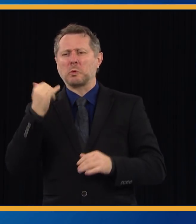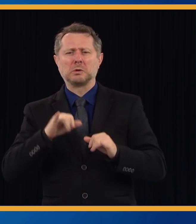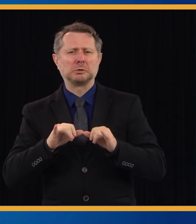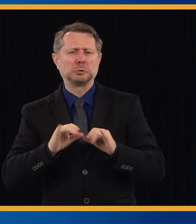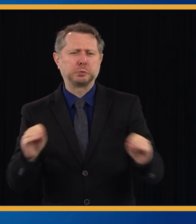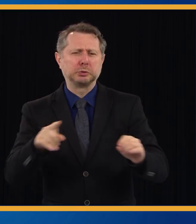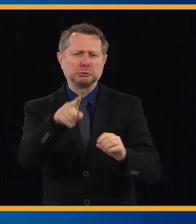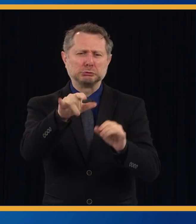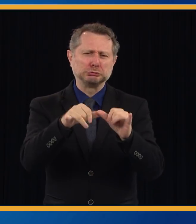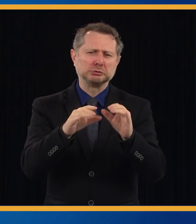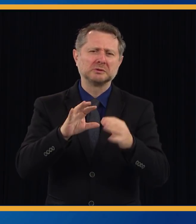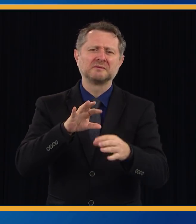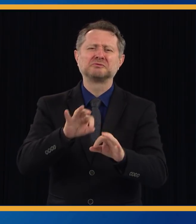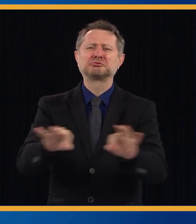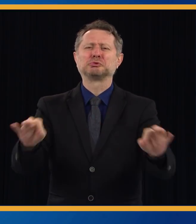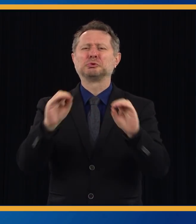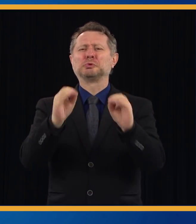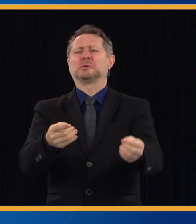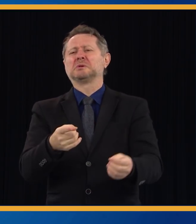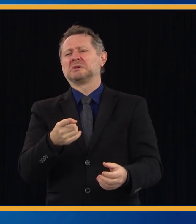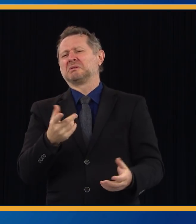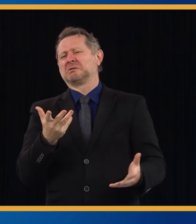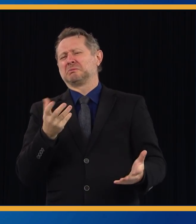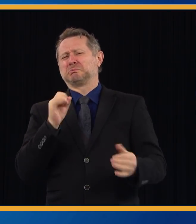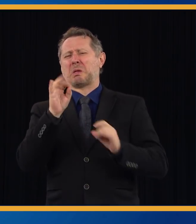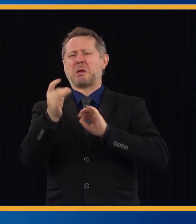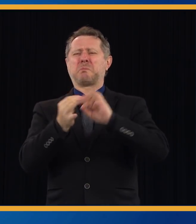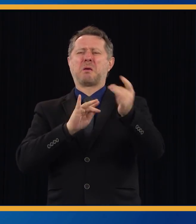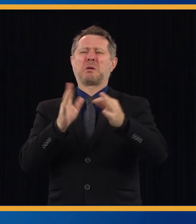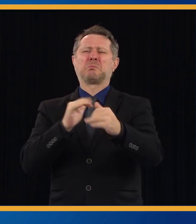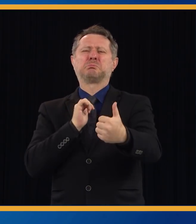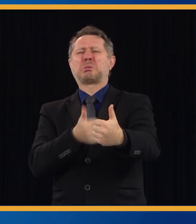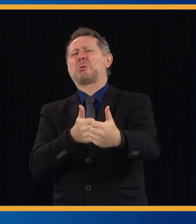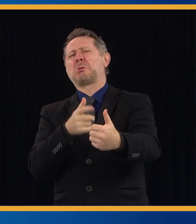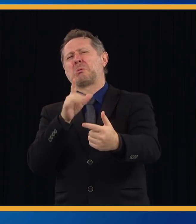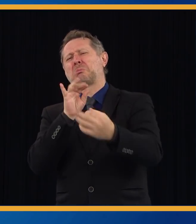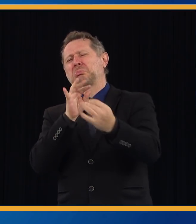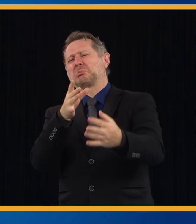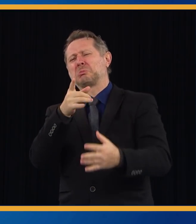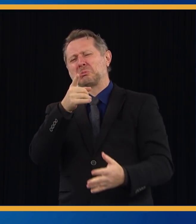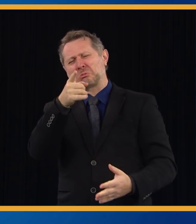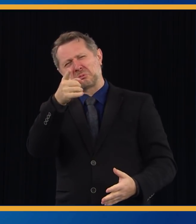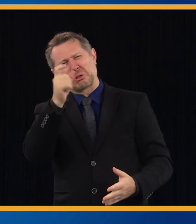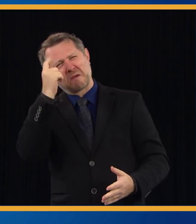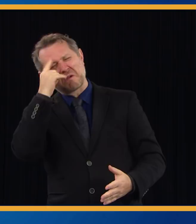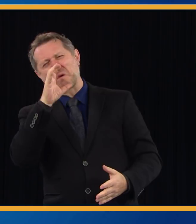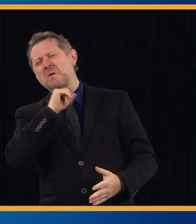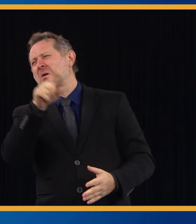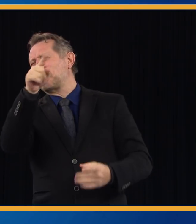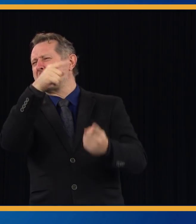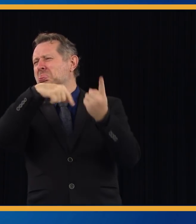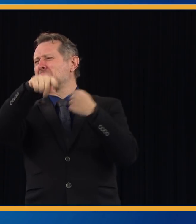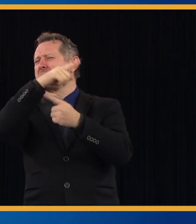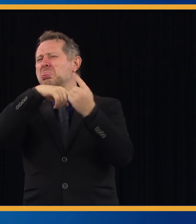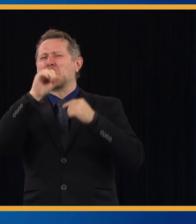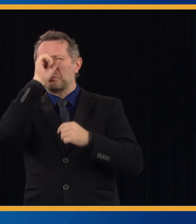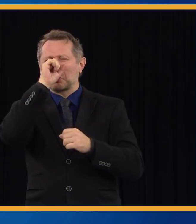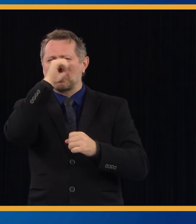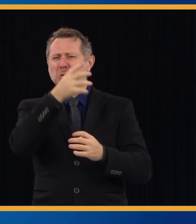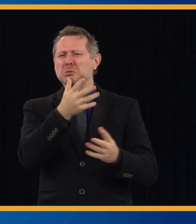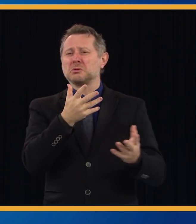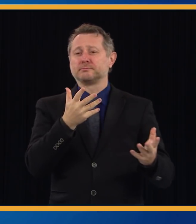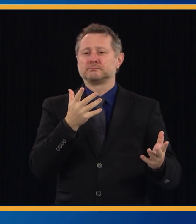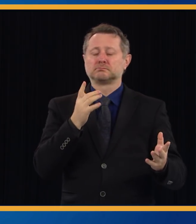were outside experts. How dare you question the bureaucracy? The bureaucracy knows better. It